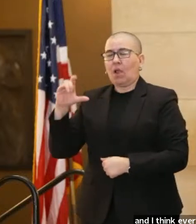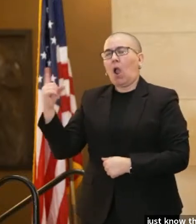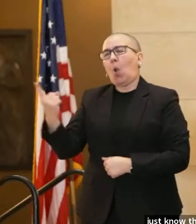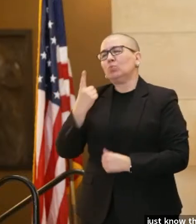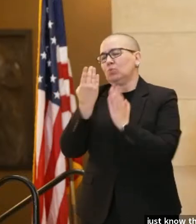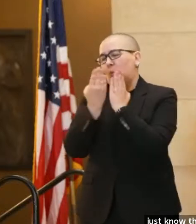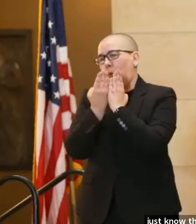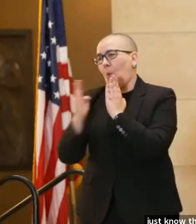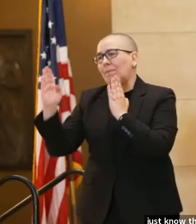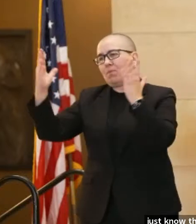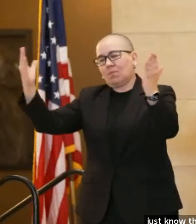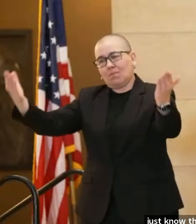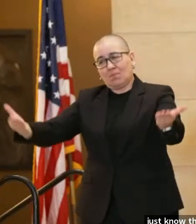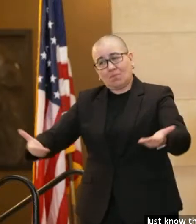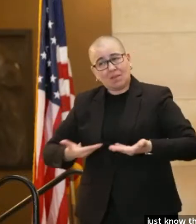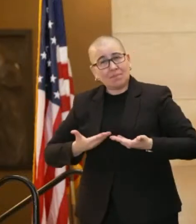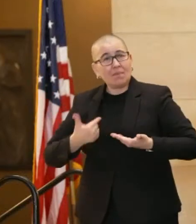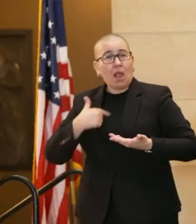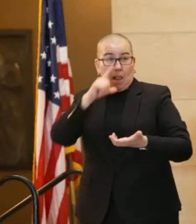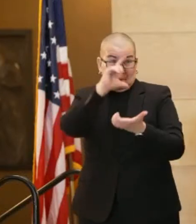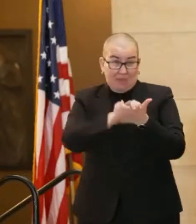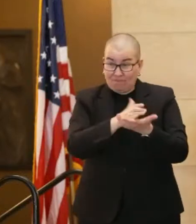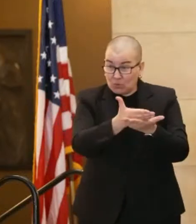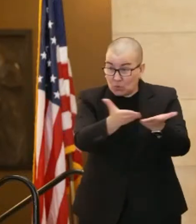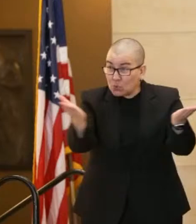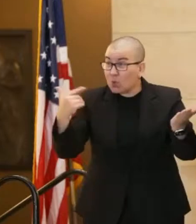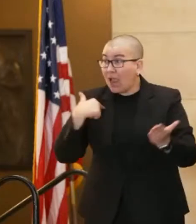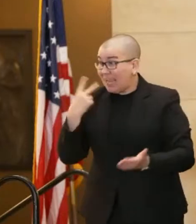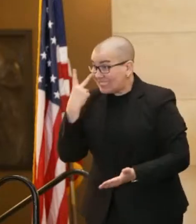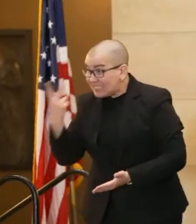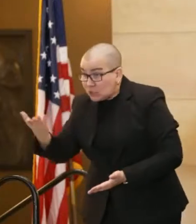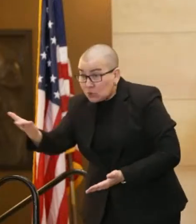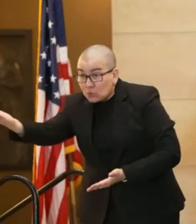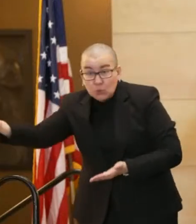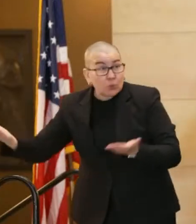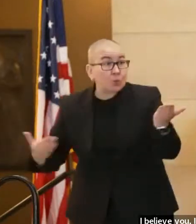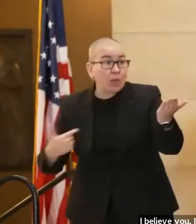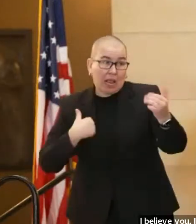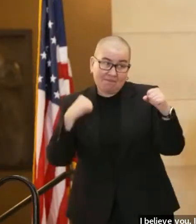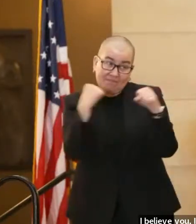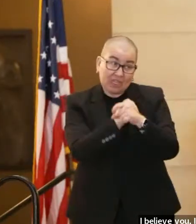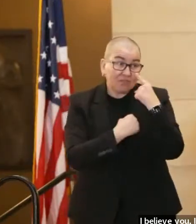you, I will fight for you. Today is an example of hope and purpose. Thank you for being here.